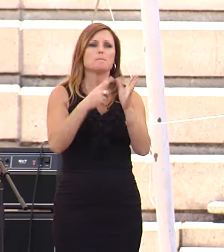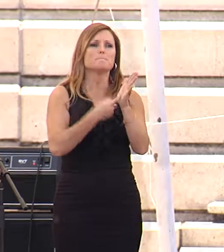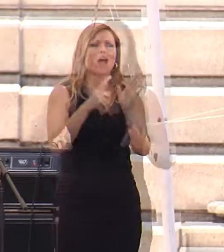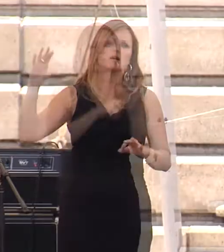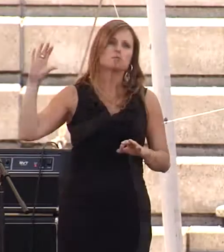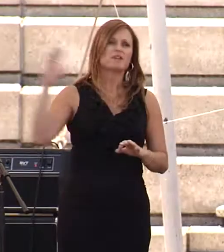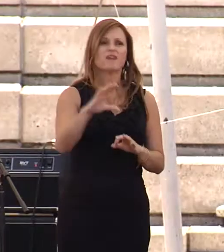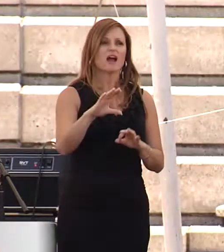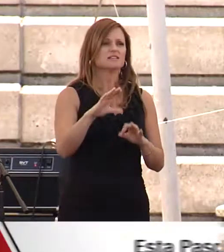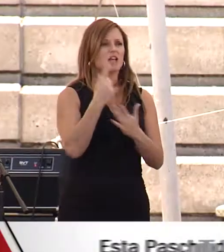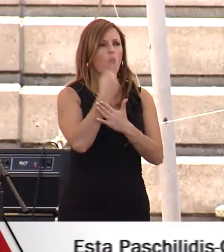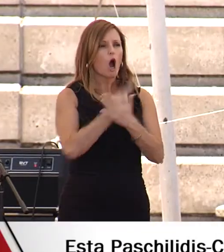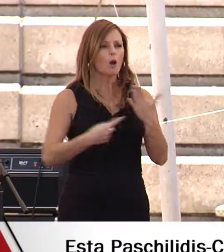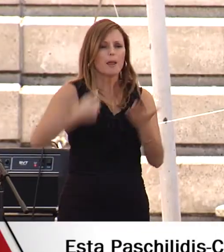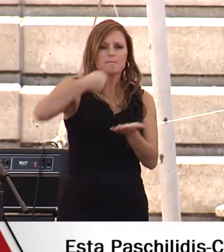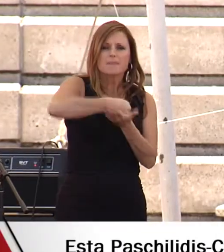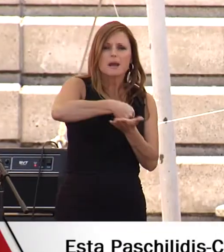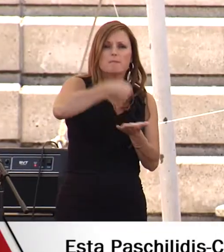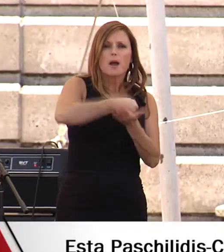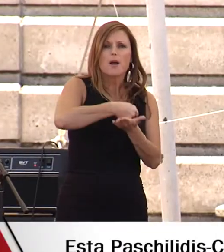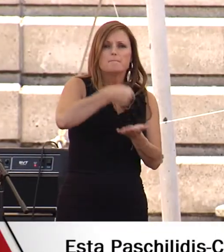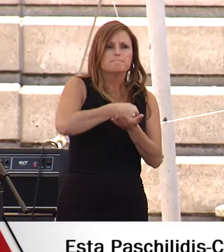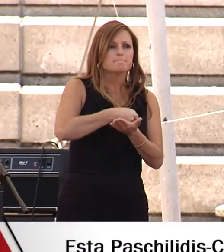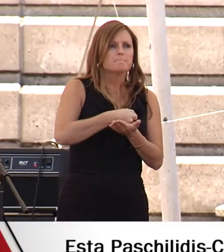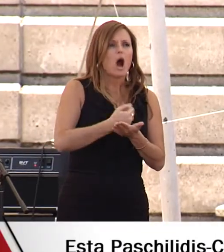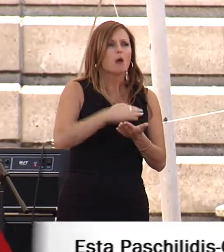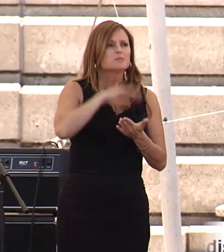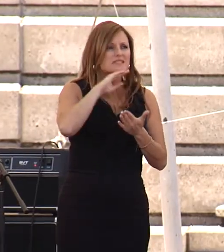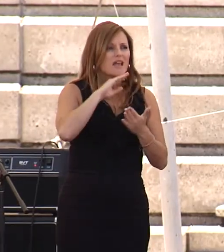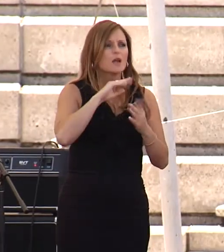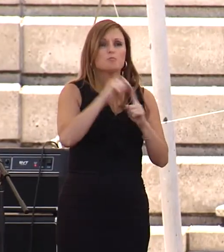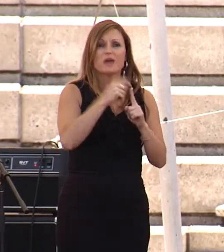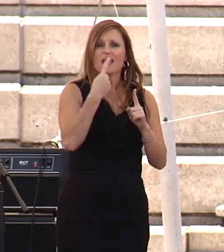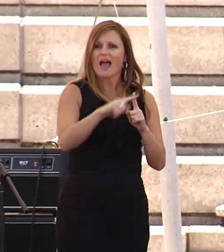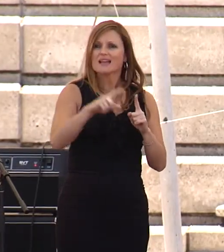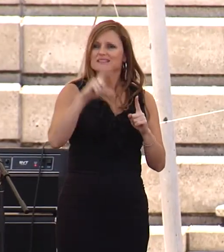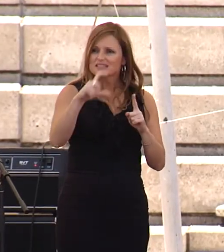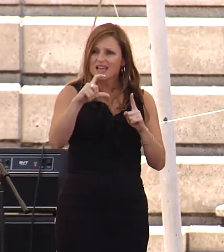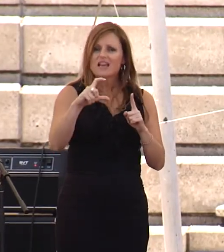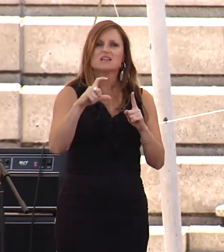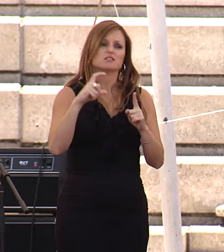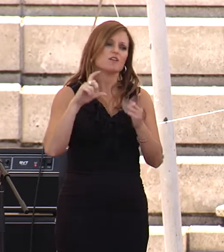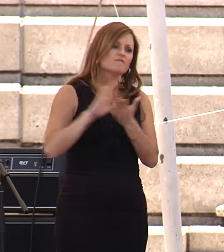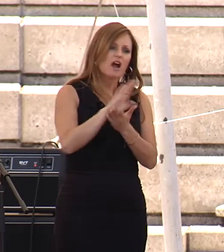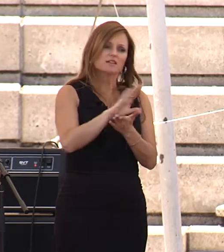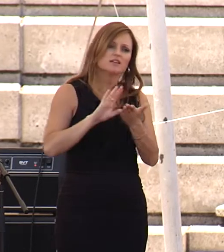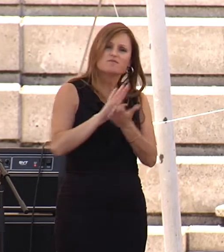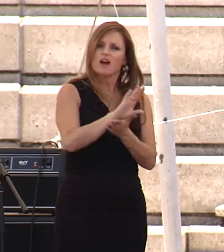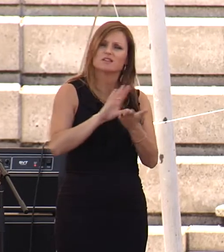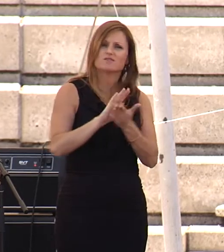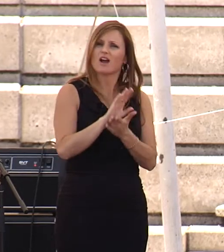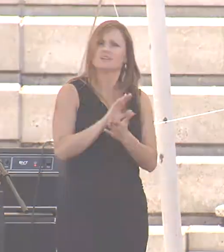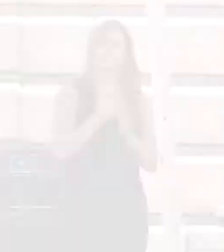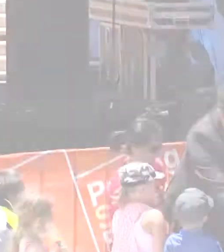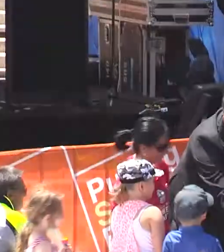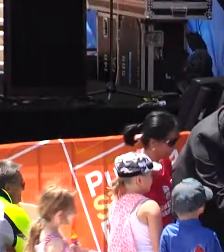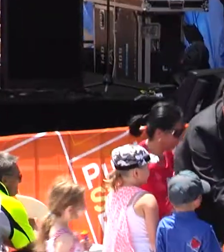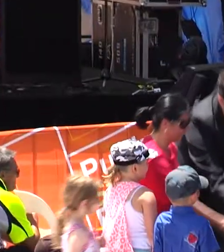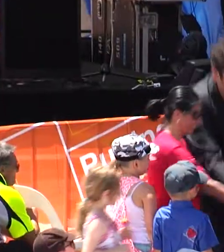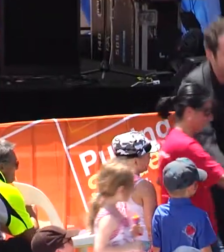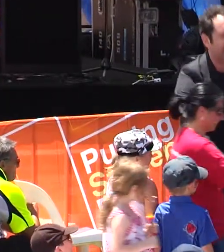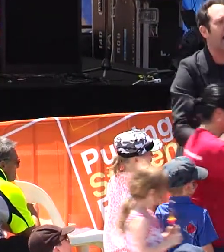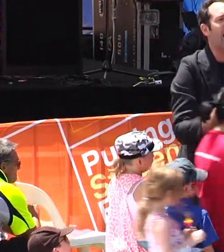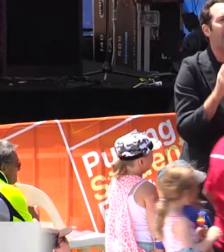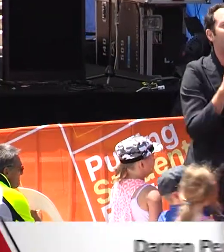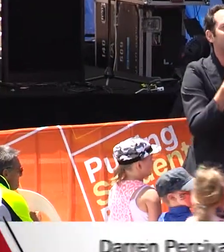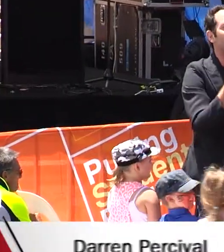attacking it. Six. I'm sick of our PNCs and our school communities needing to fund the basics. I